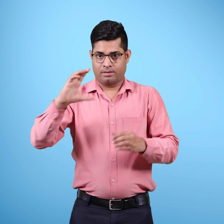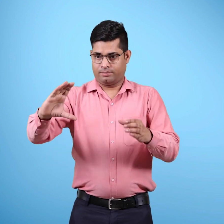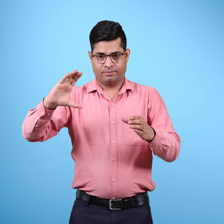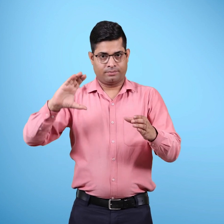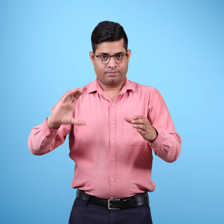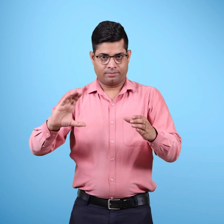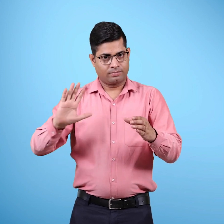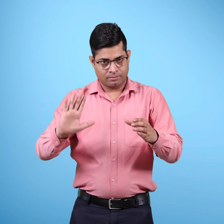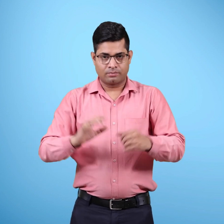water,